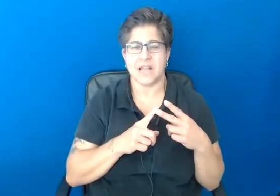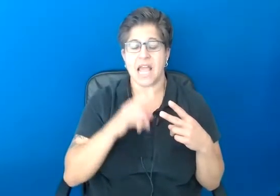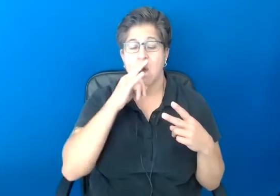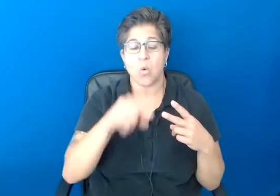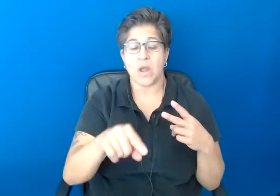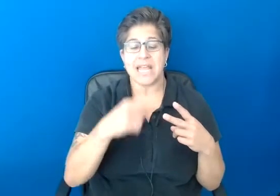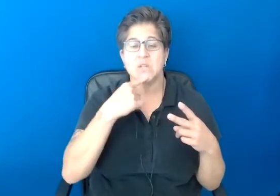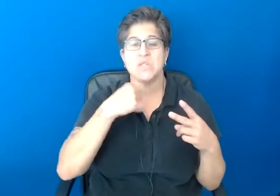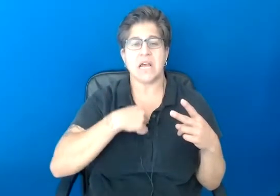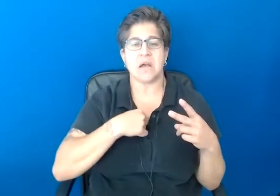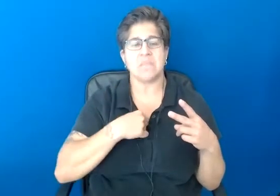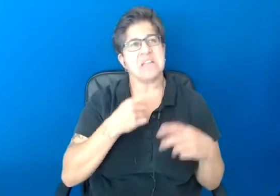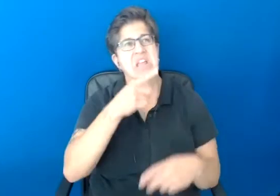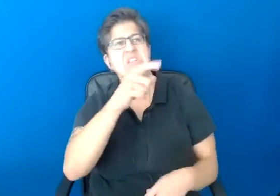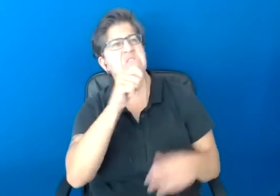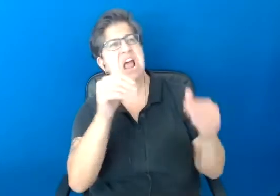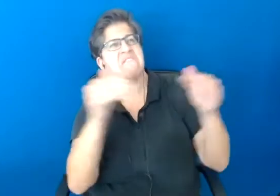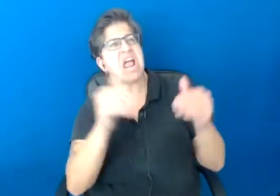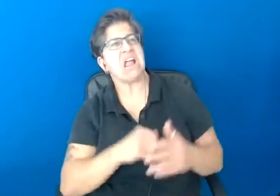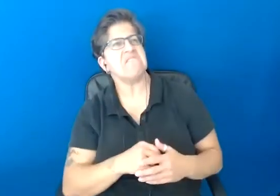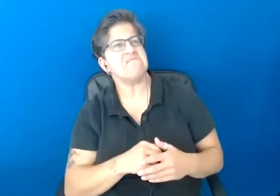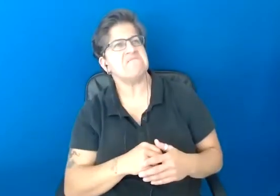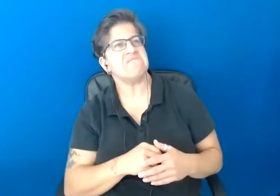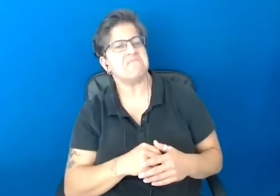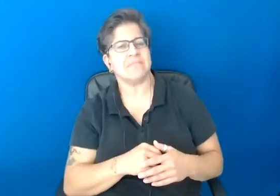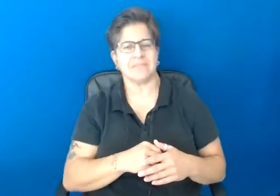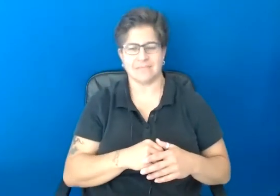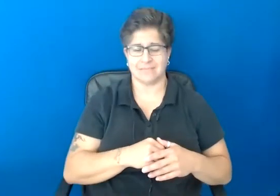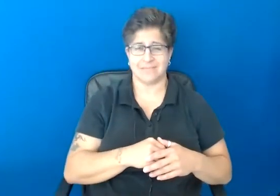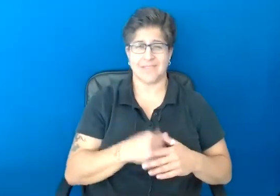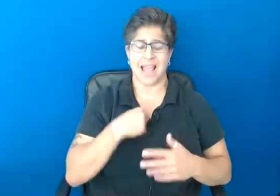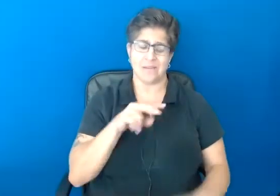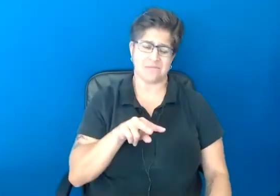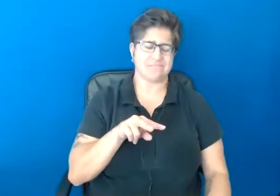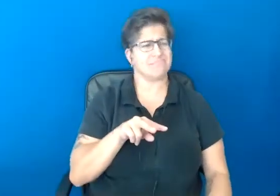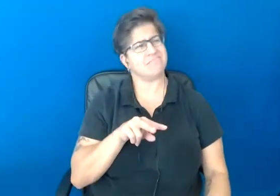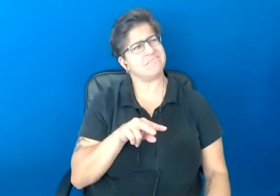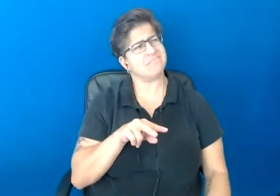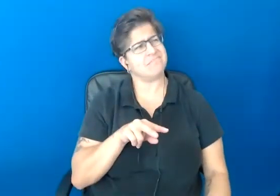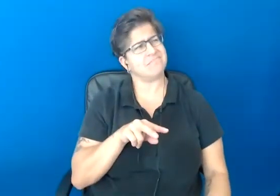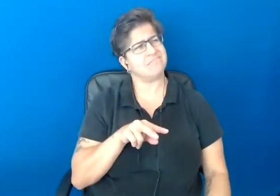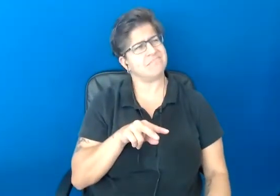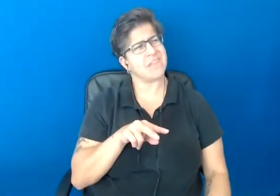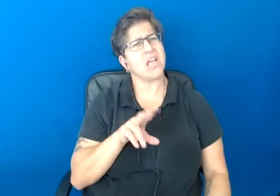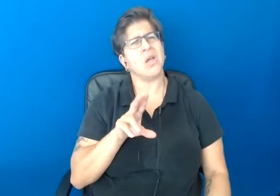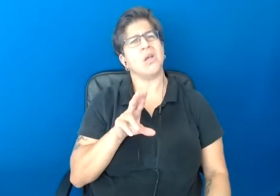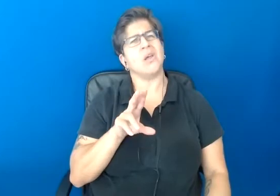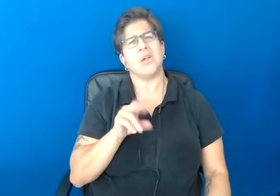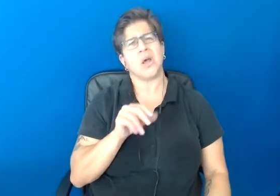think, no, that's not true. I really am a pretty fair person. I'm really a pretty fair person. So it's